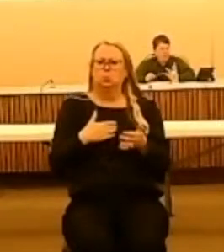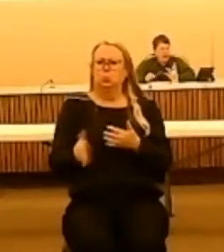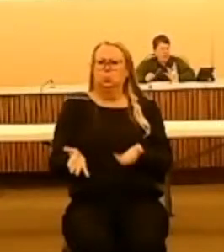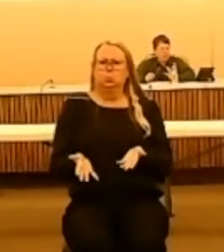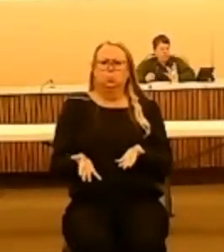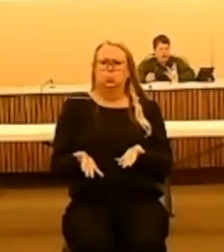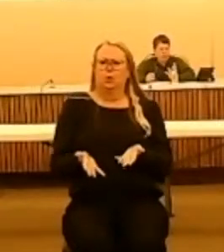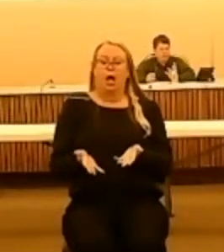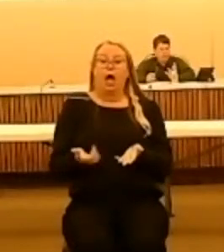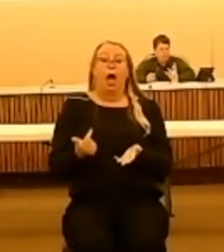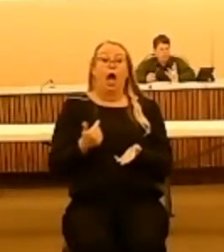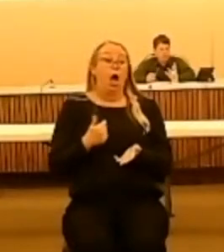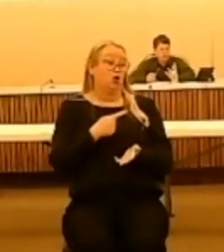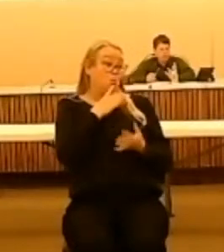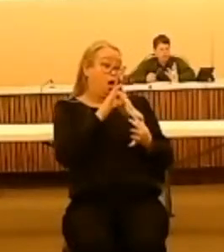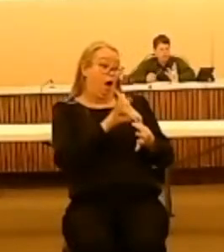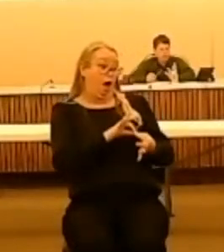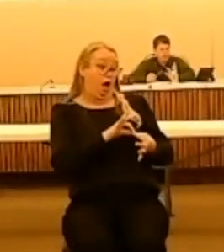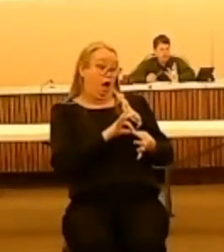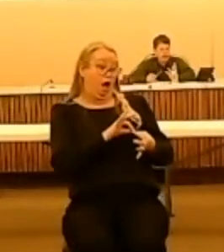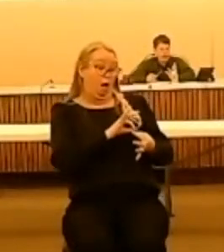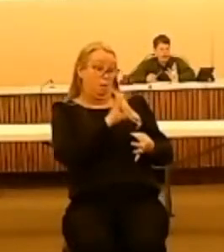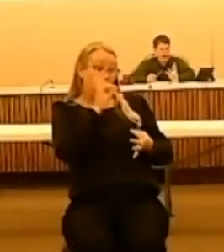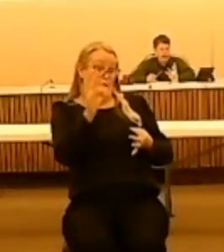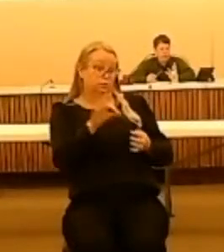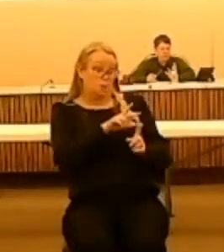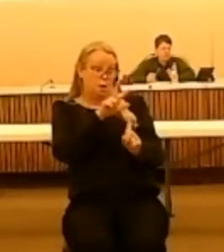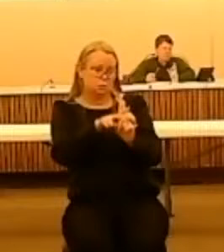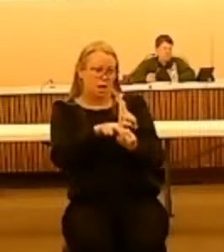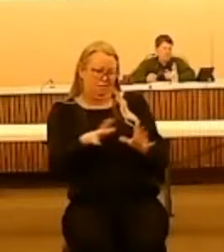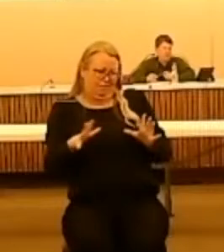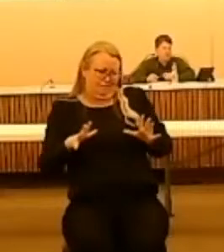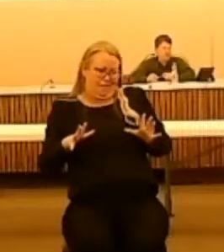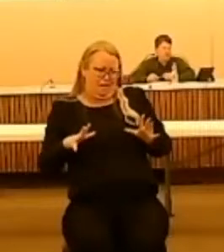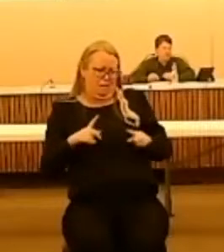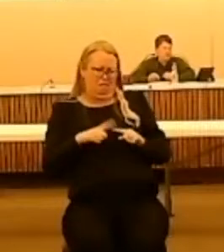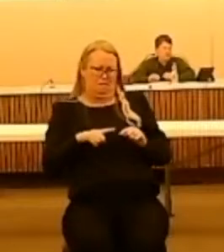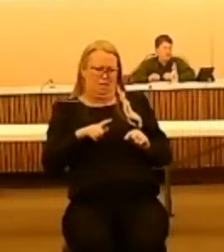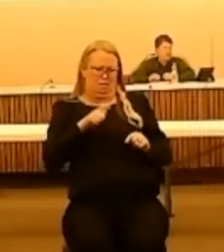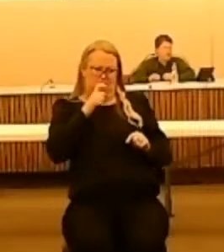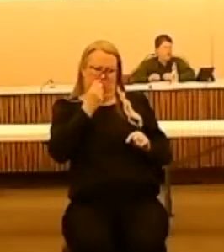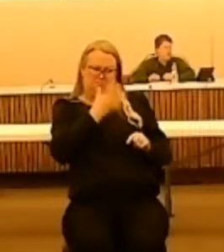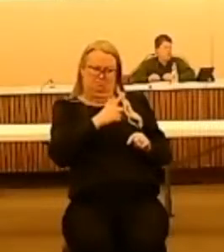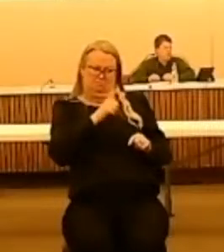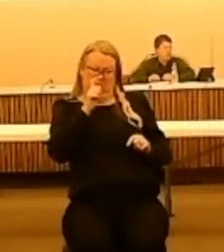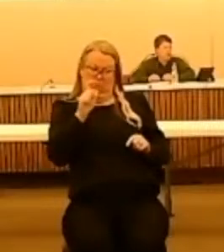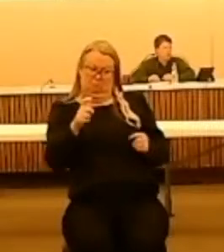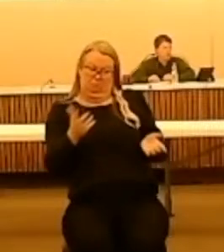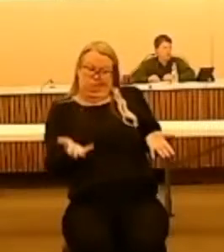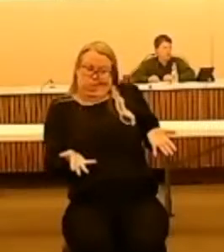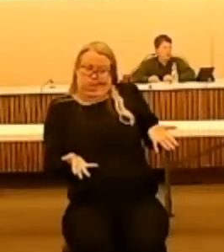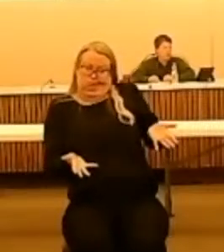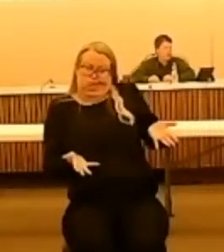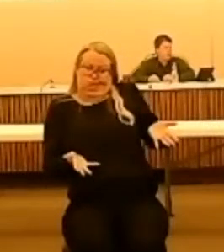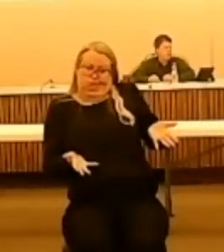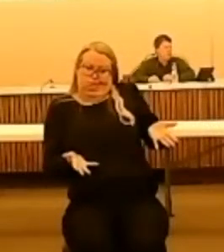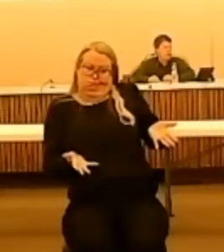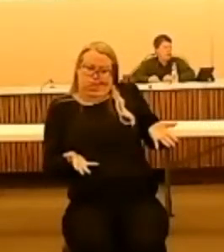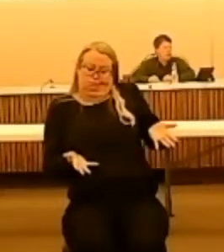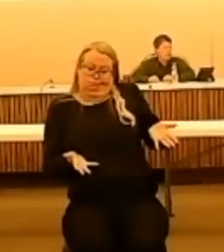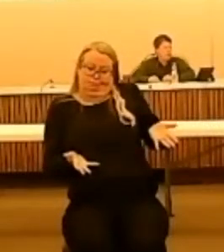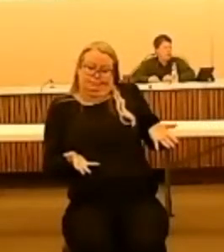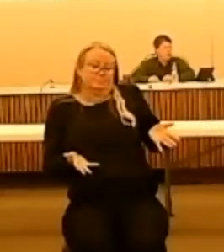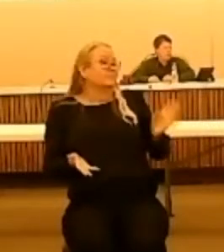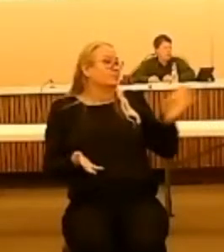again, I'm not object to delaying it. I just don't personally feel a strong need to, but I can go either way.